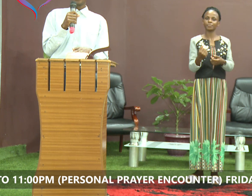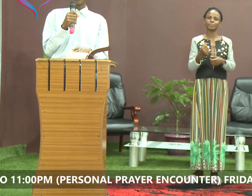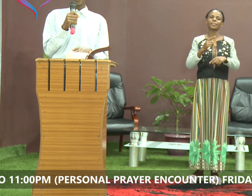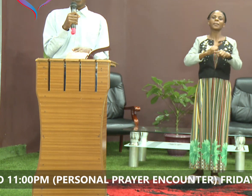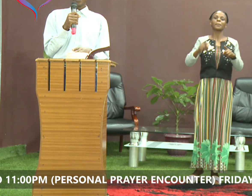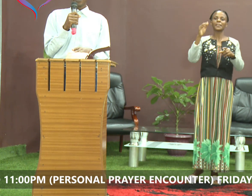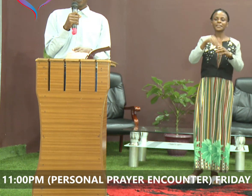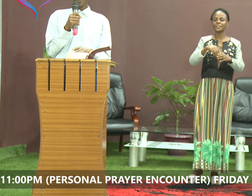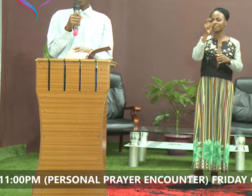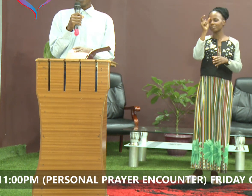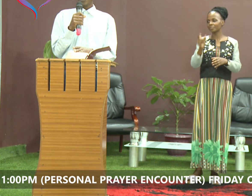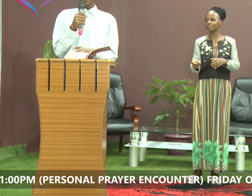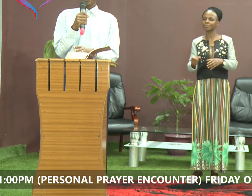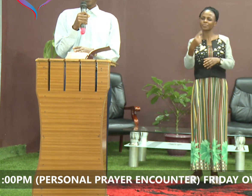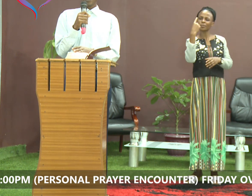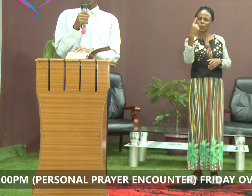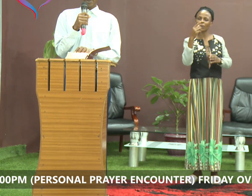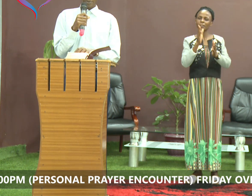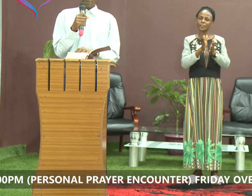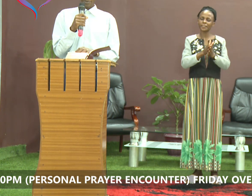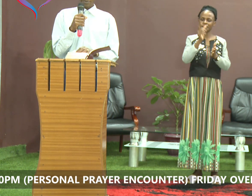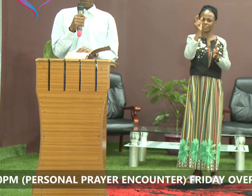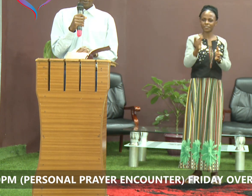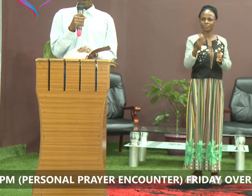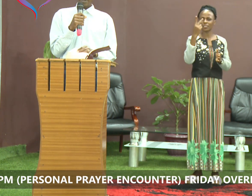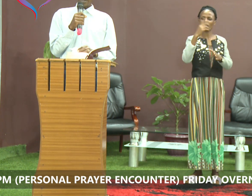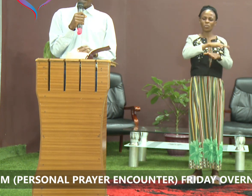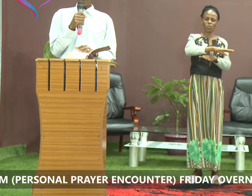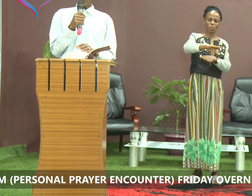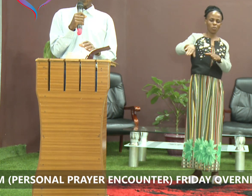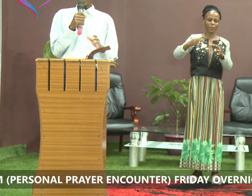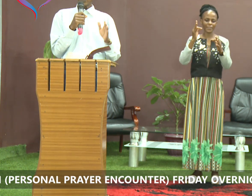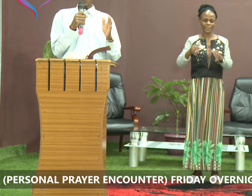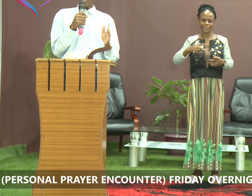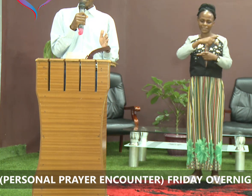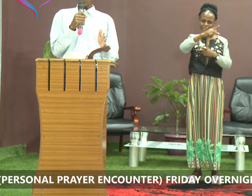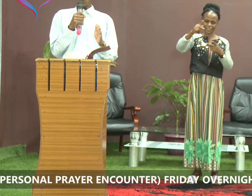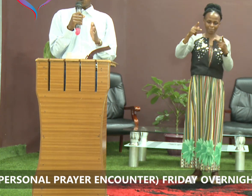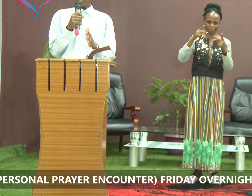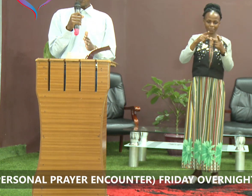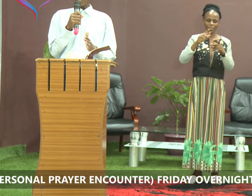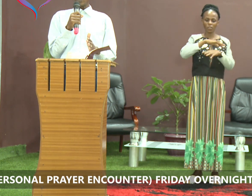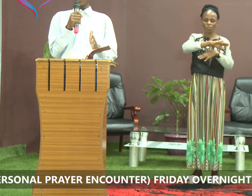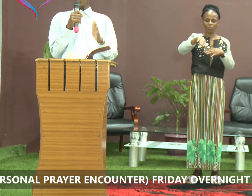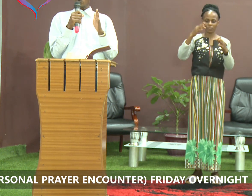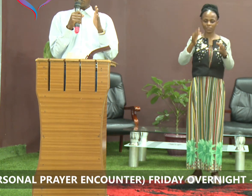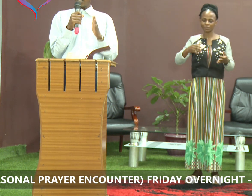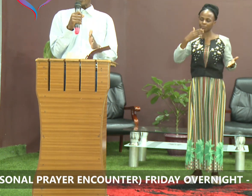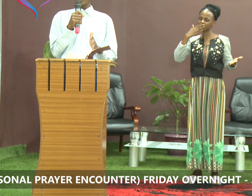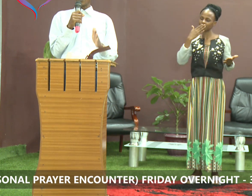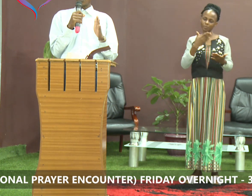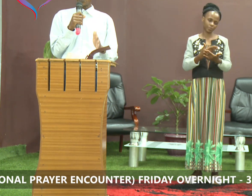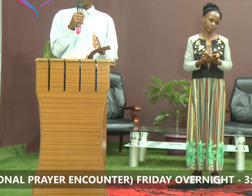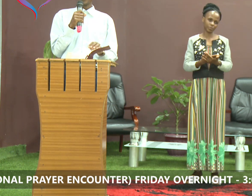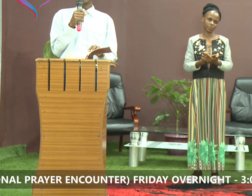in chapter 1 and chapter 2, everything is perfect, everything is good. Naye mu ssuula esooka n'ey'okubiri buli kintu kituukiridde,